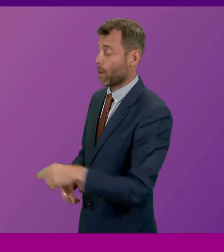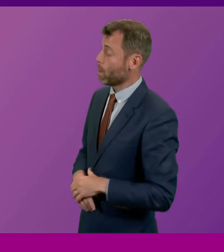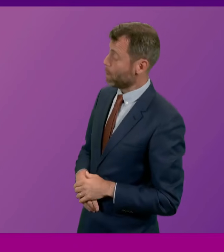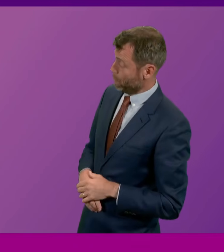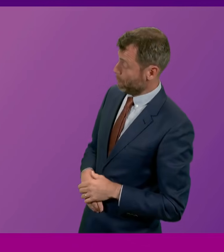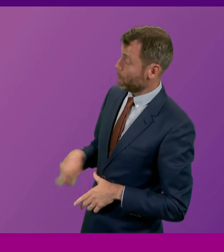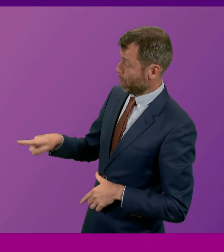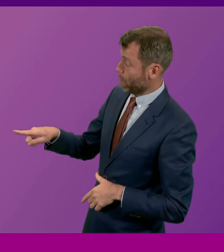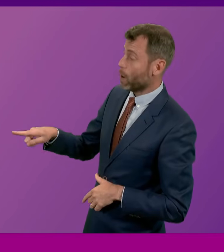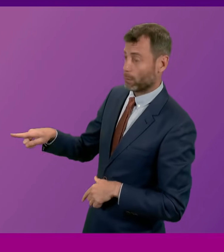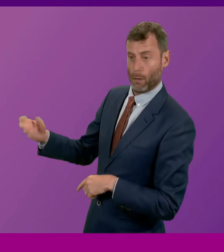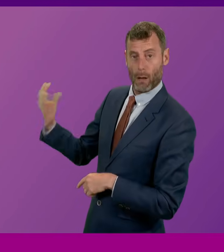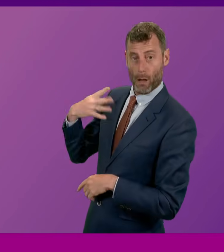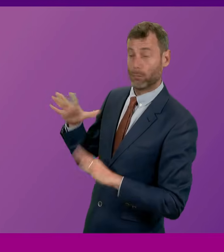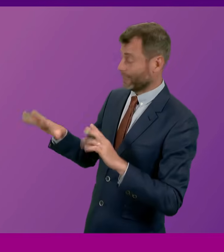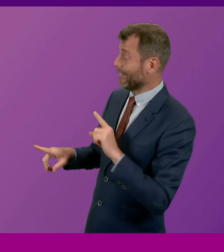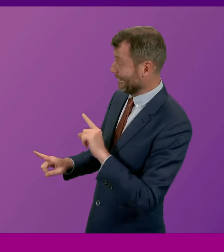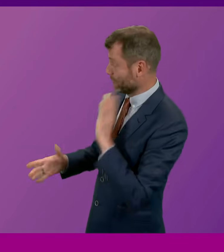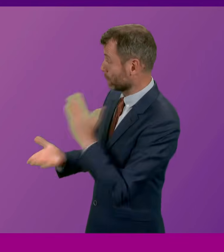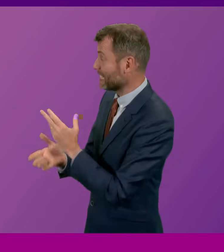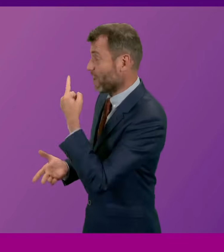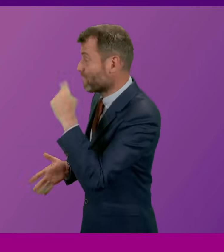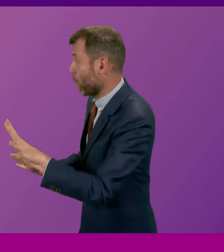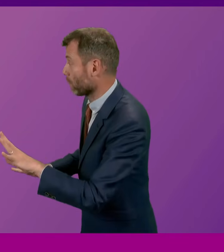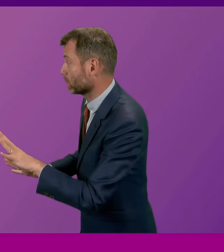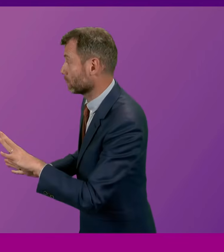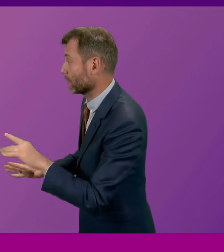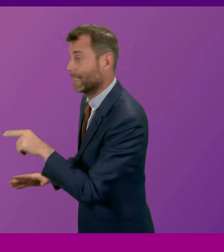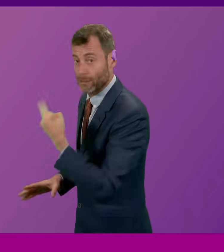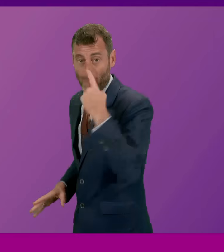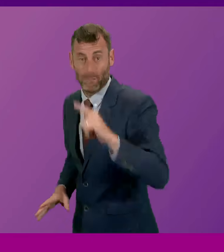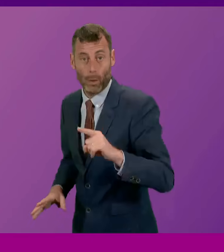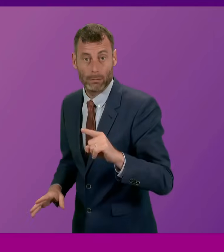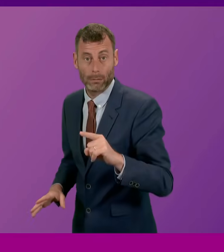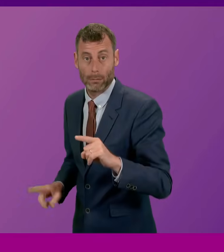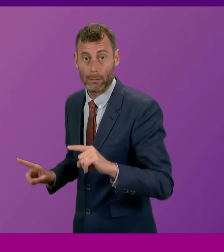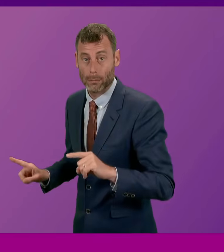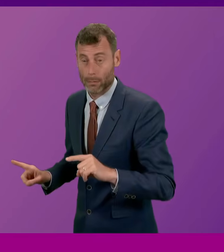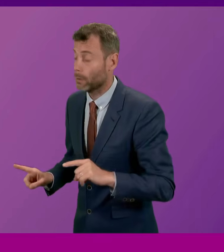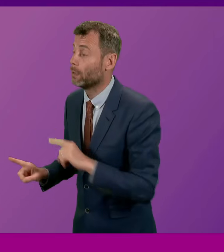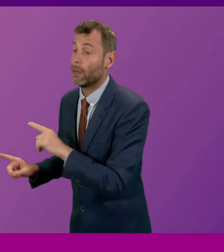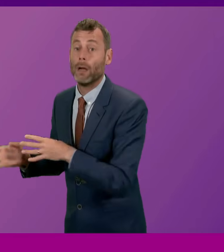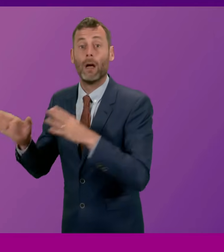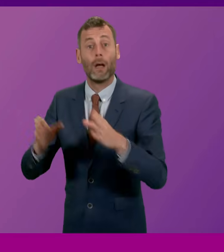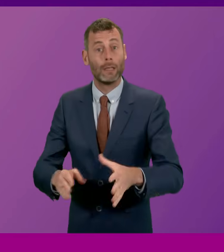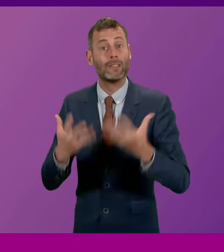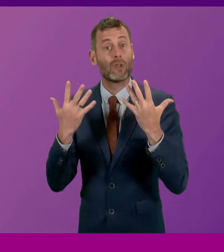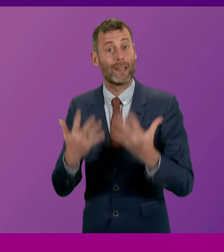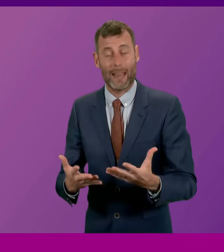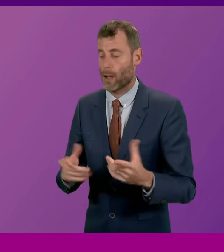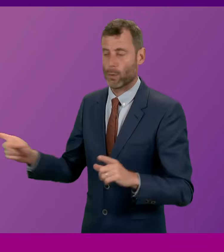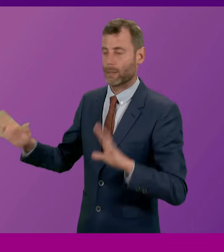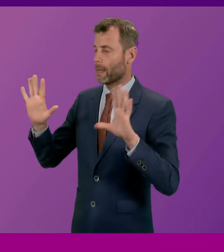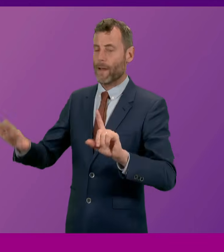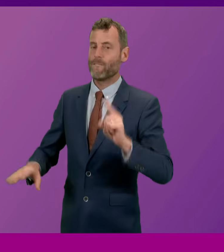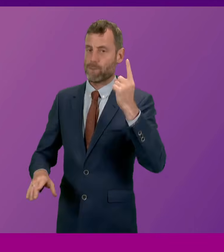well, OK, it's false. Let's just agree it's false. Now, the second point I'll make on this question... Let's hear